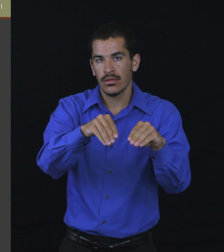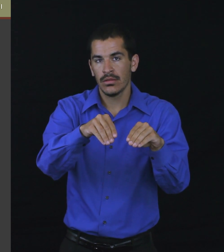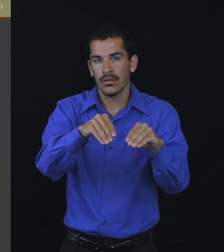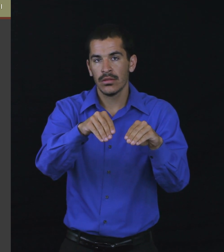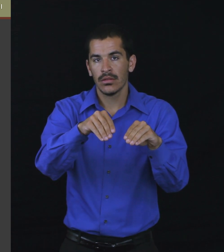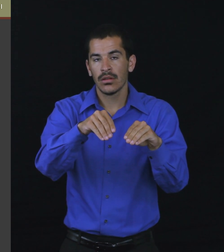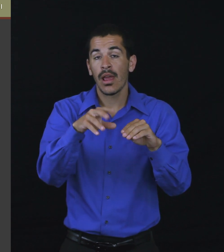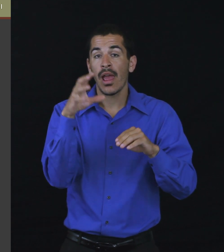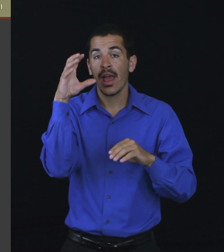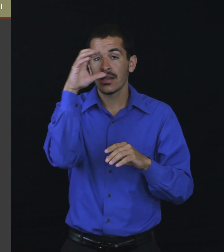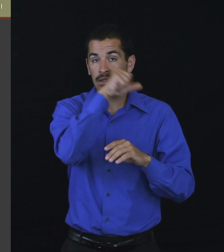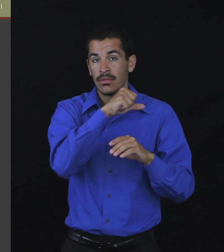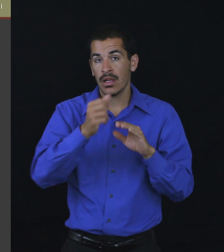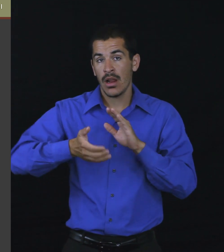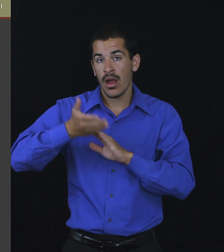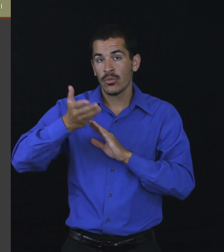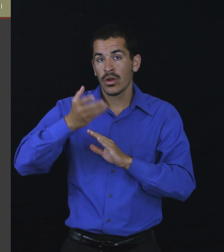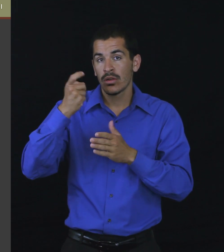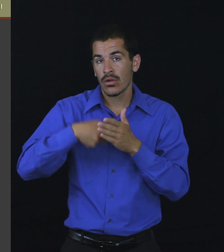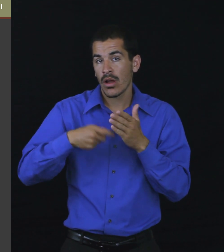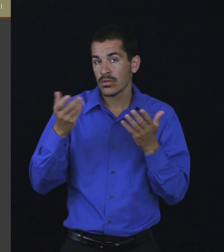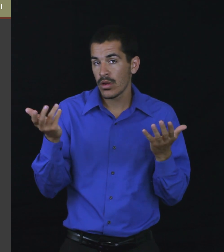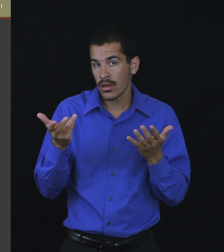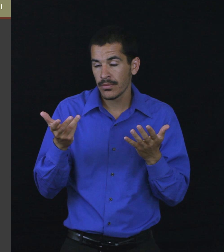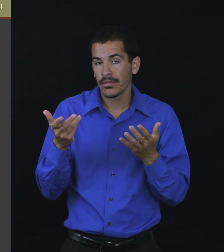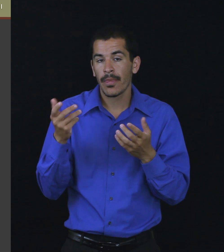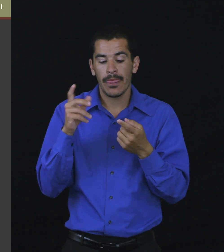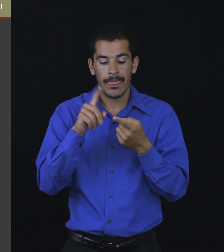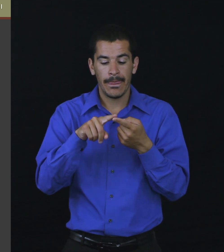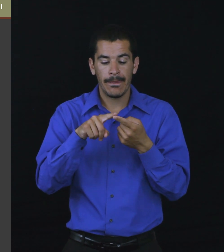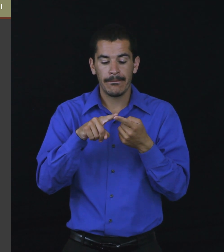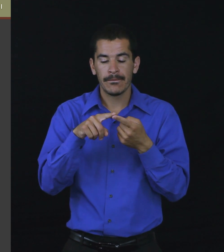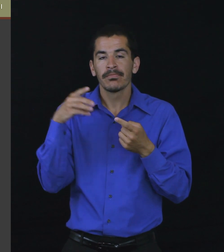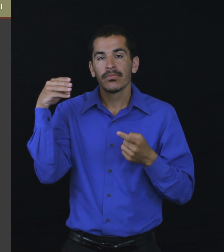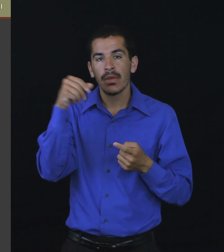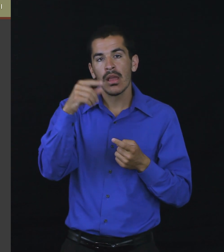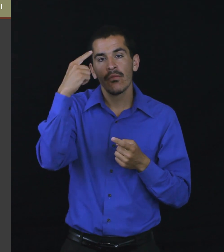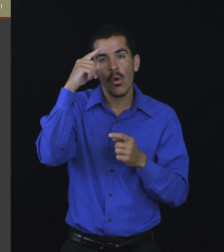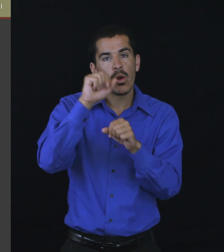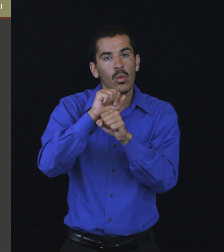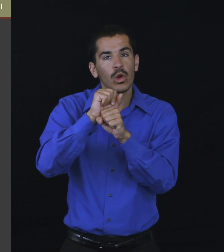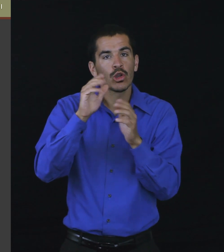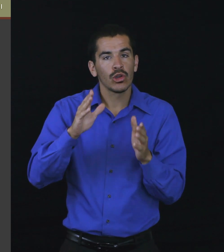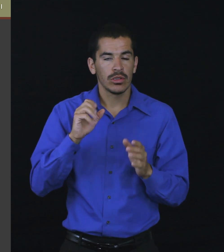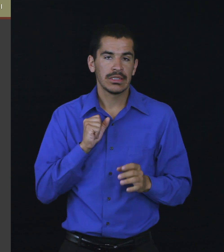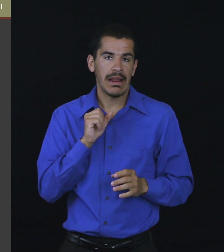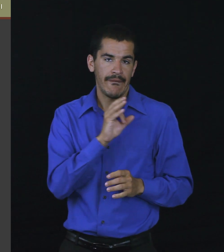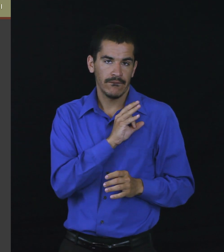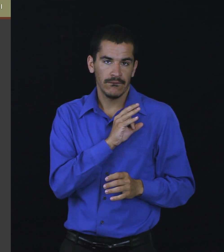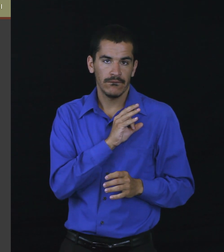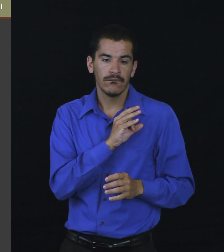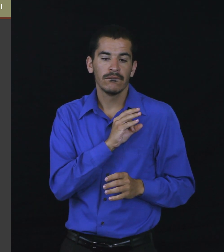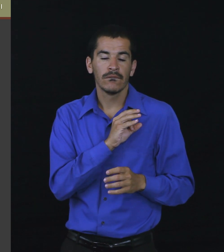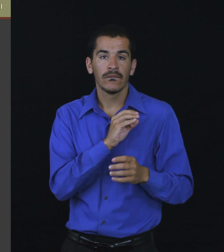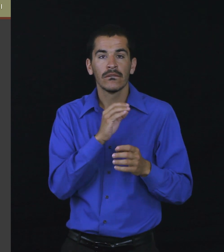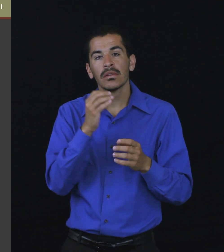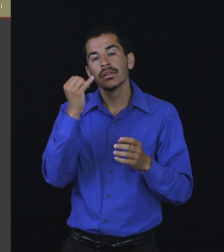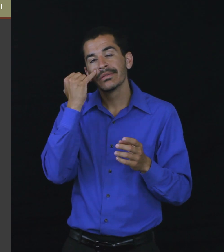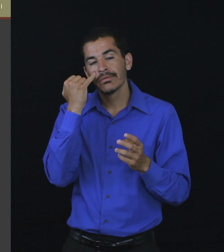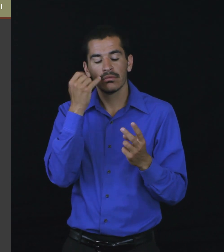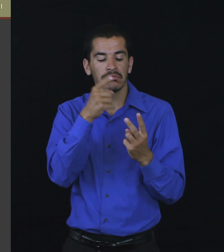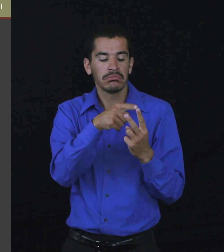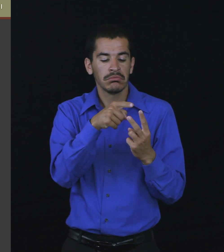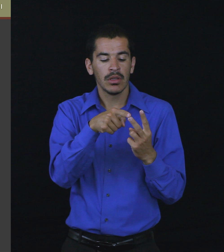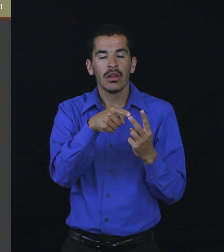Estimated operational costs include paid staff, 2 persons